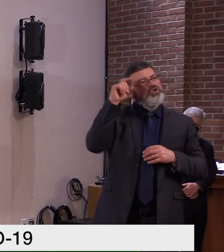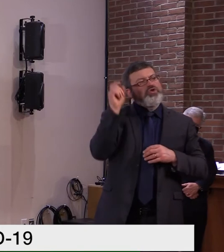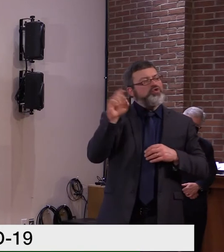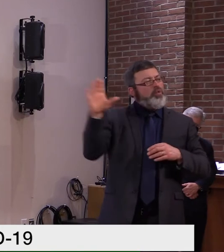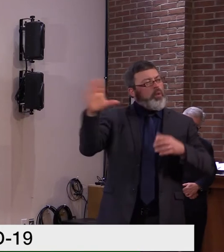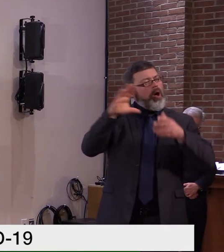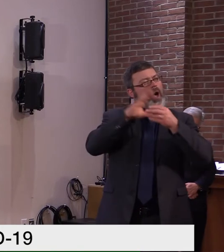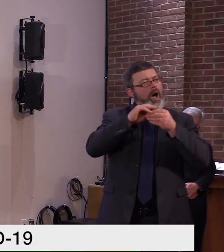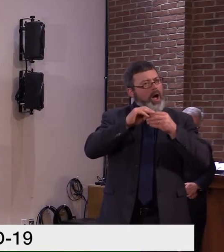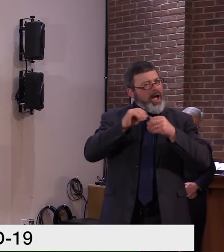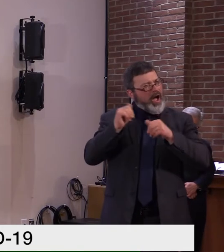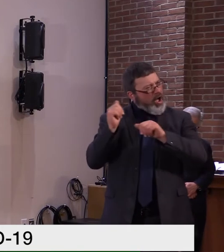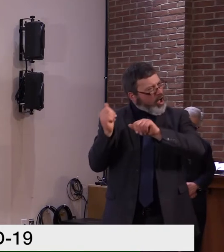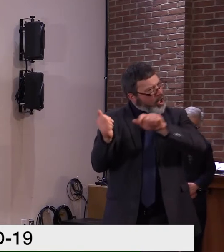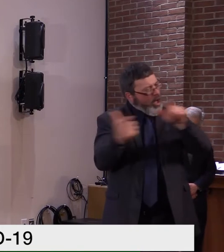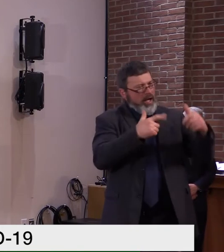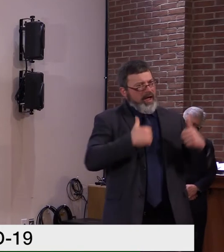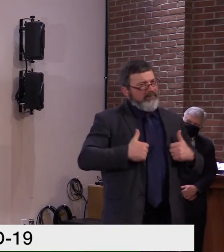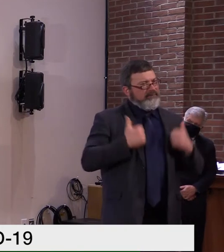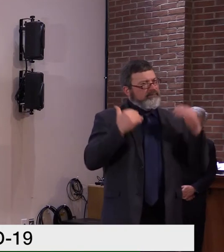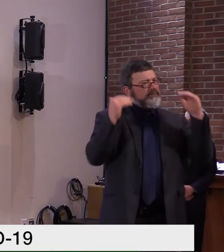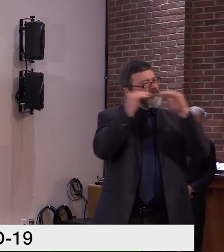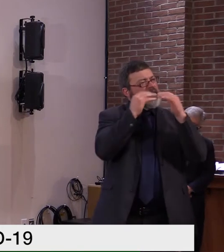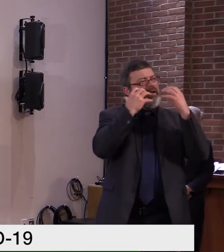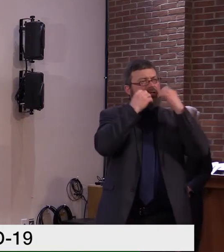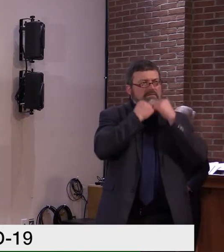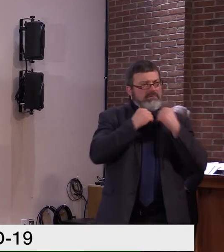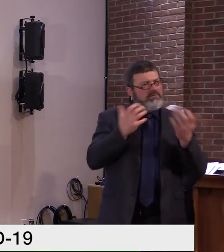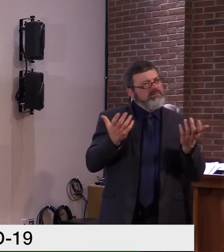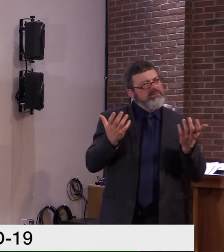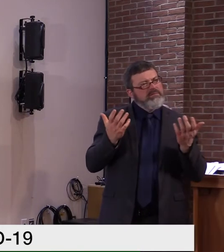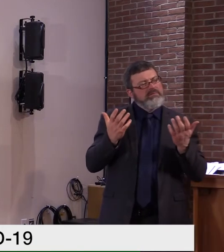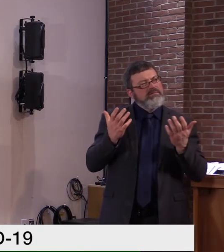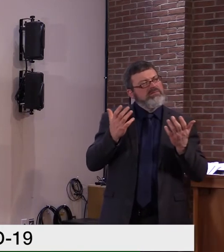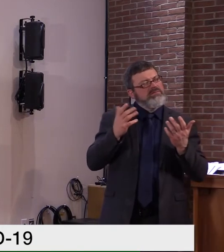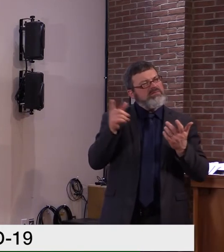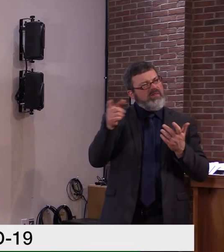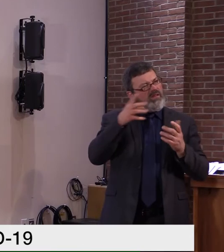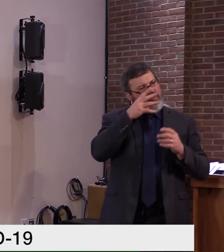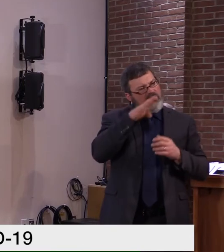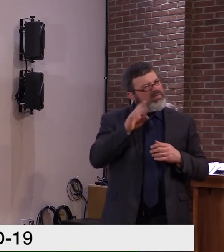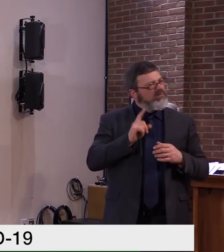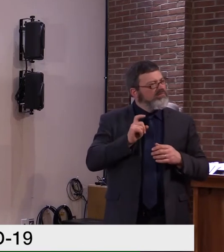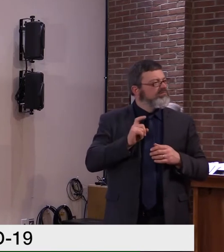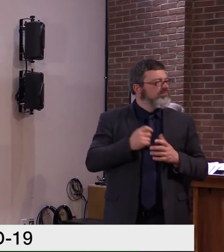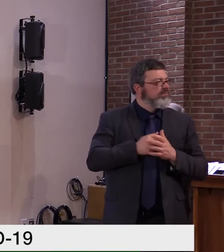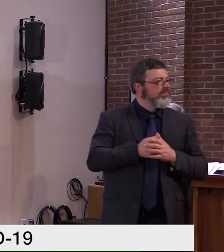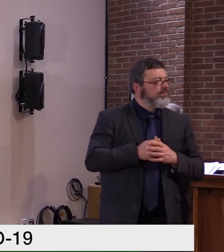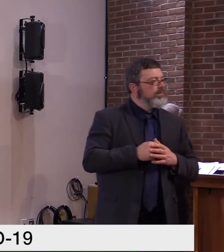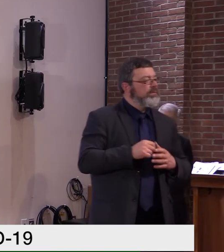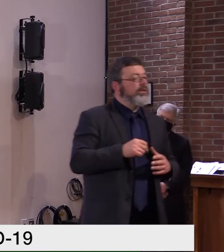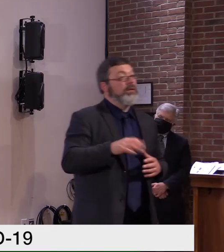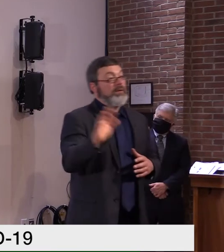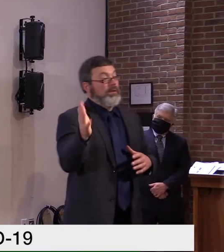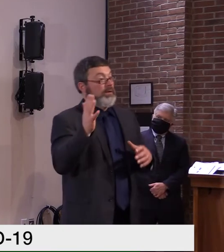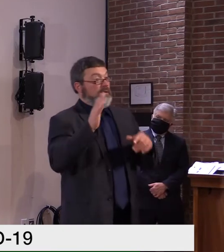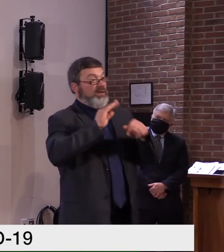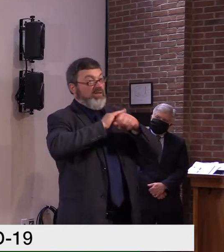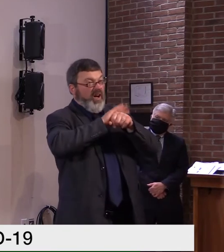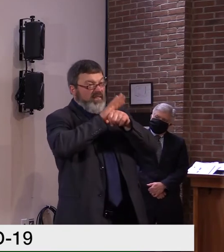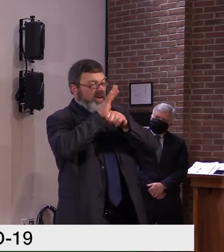quarter million lives lost, over a quarter million lives lost across the country, I